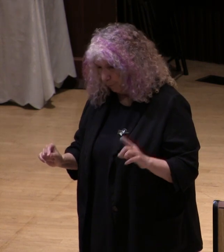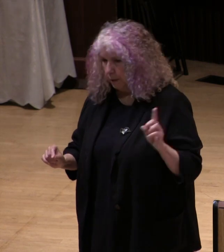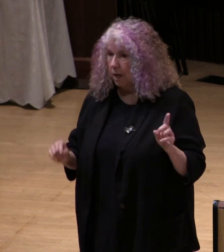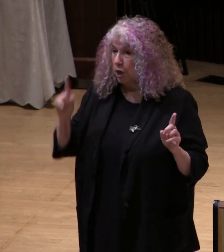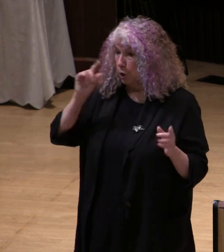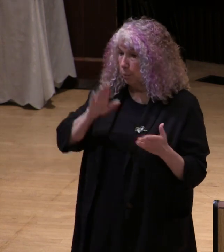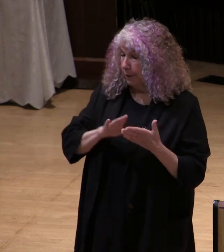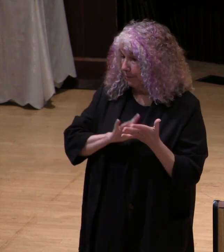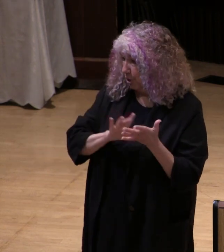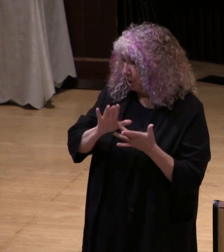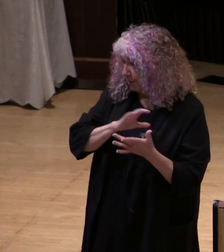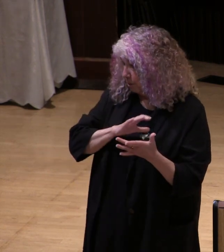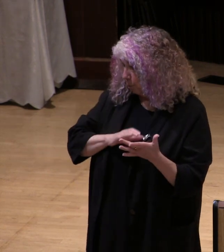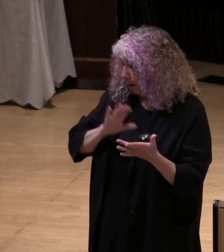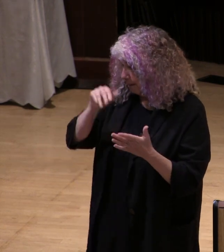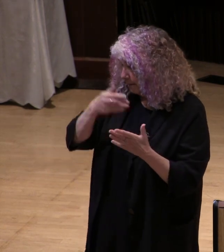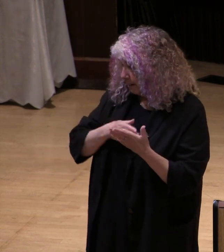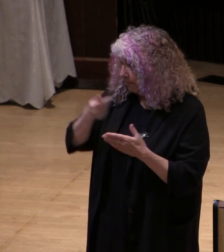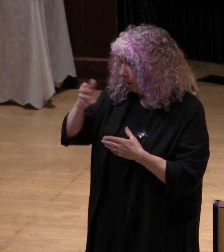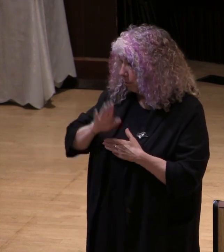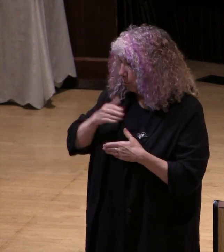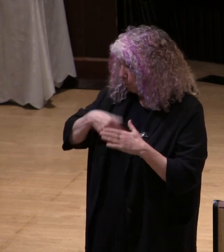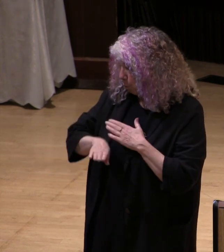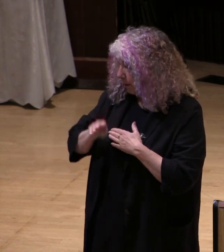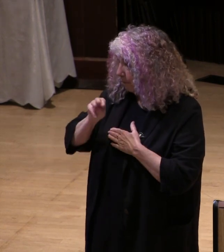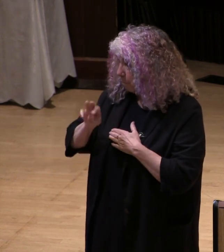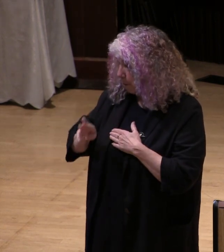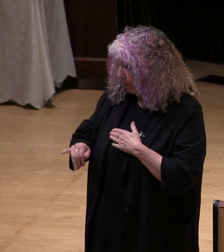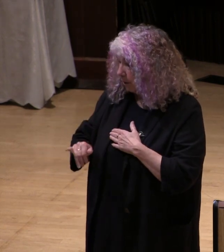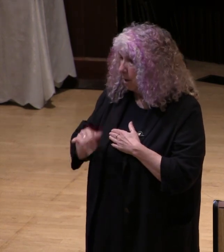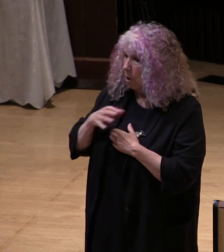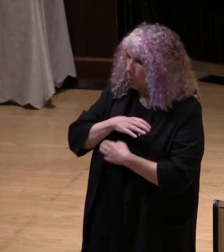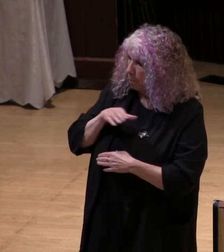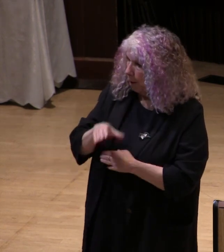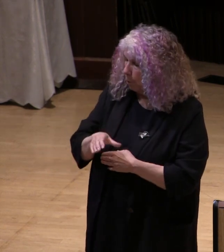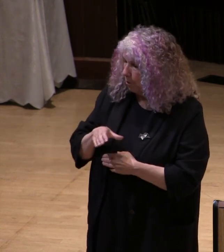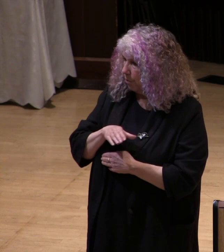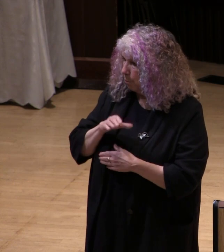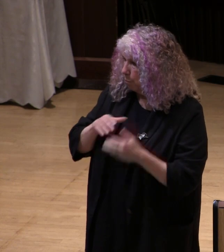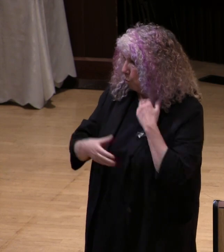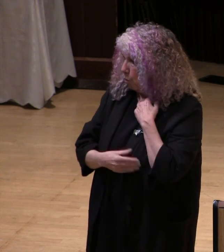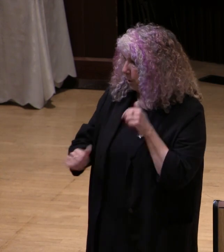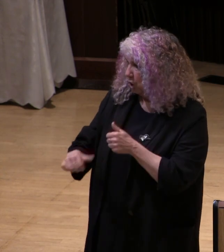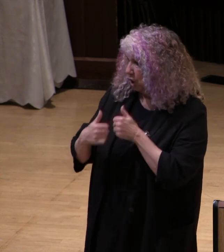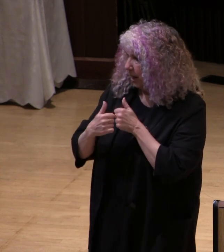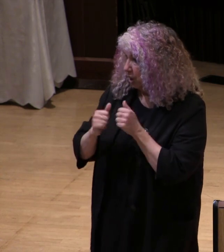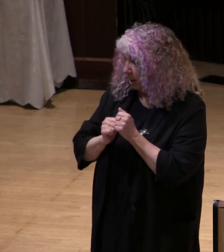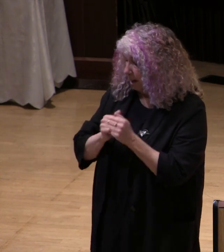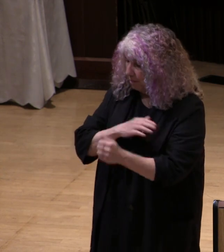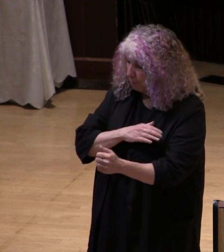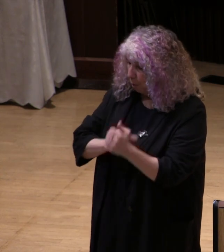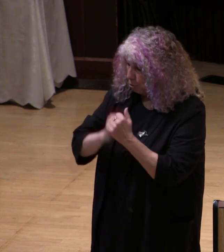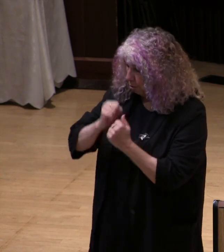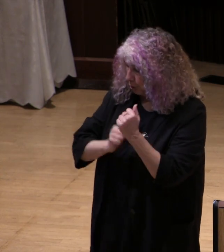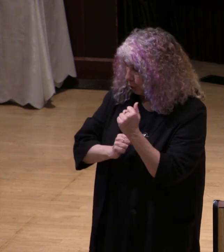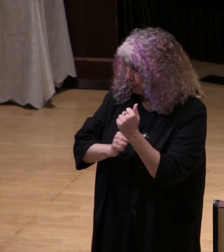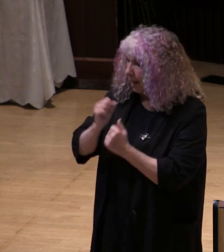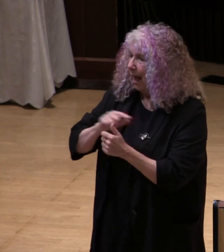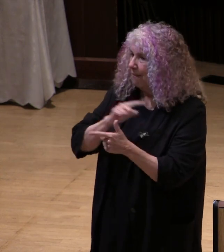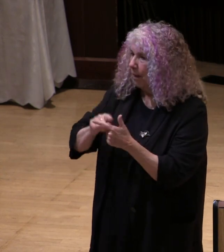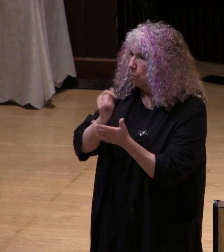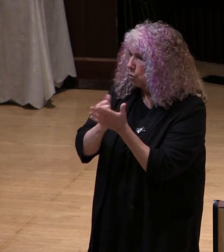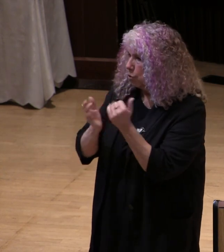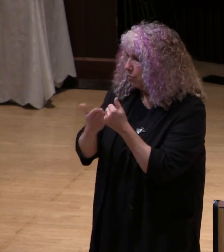Do you believe in Jesus Christ, the Son of God, who was born of Mary, who empowered the poor and challenged the power structures, and then